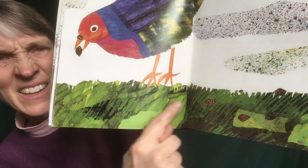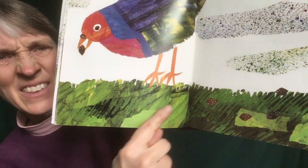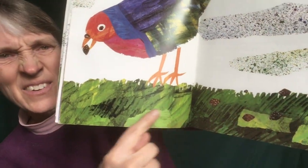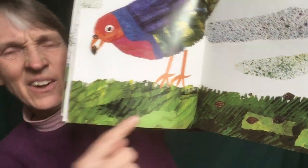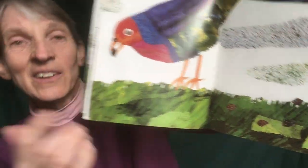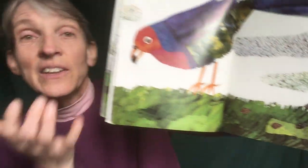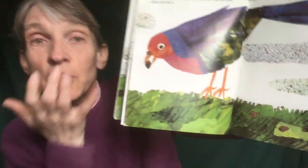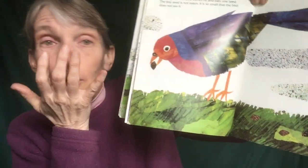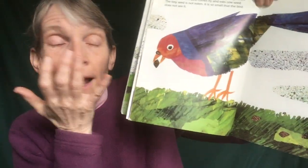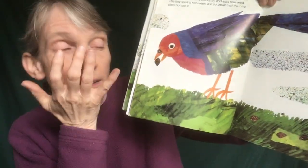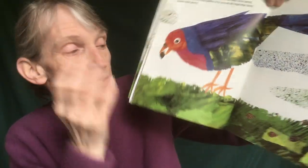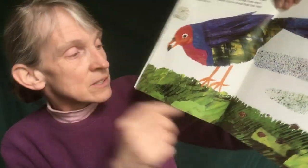They're all in the grass.